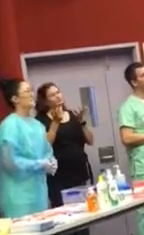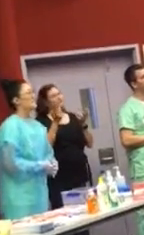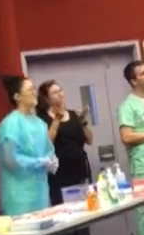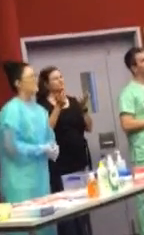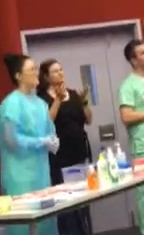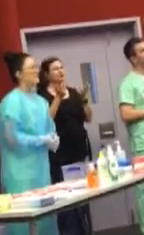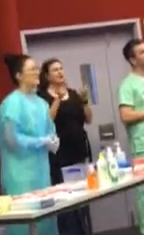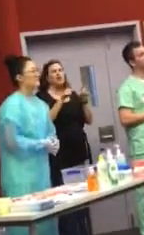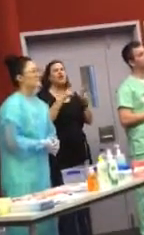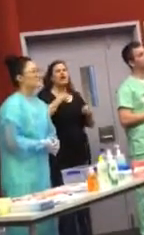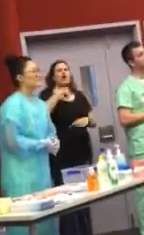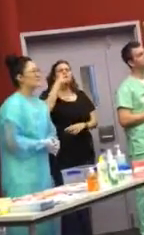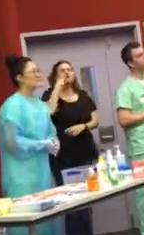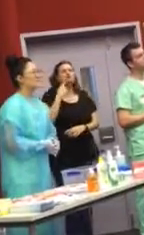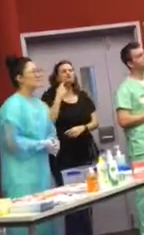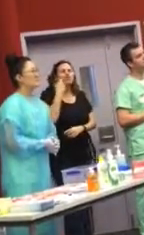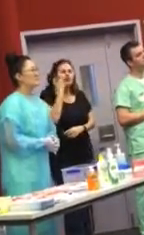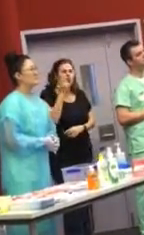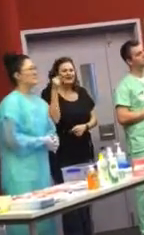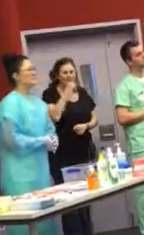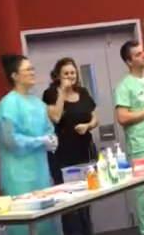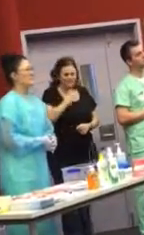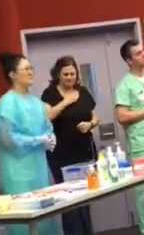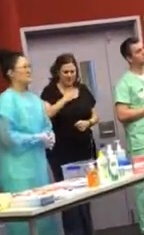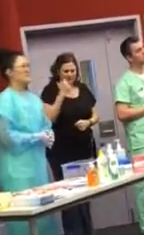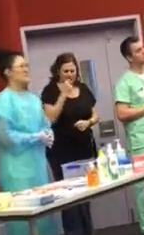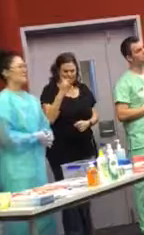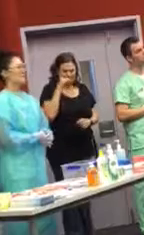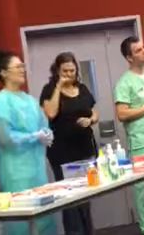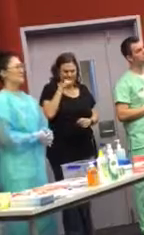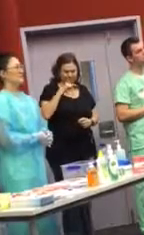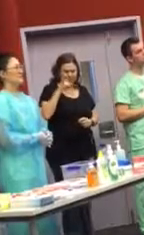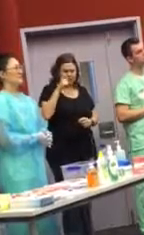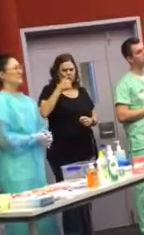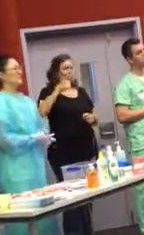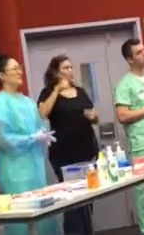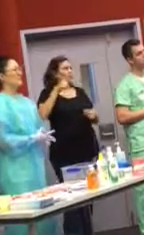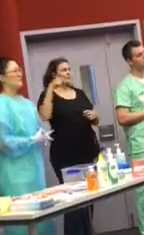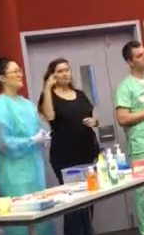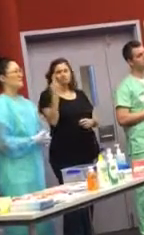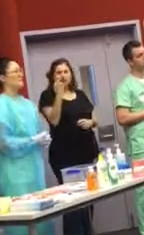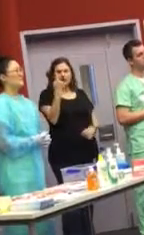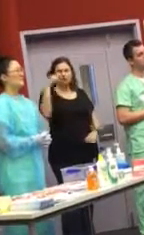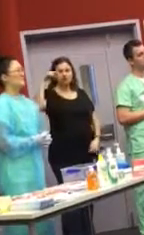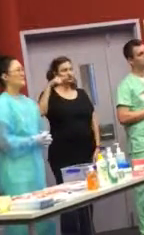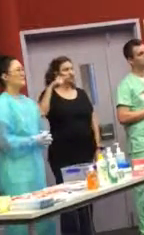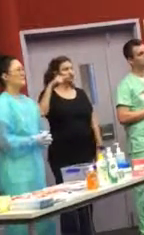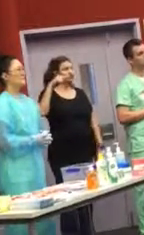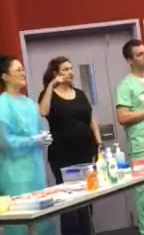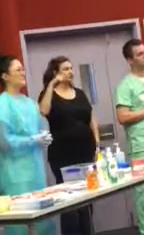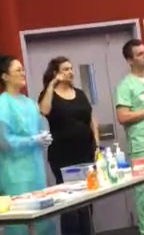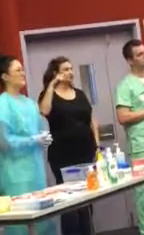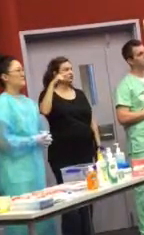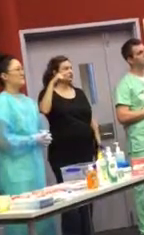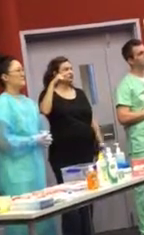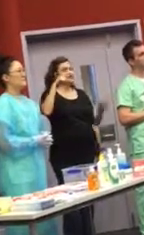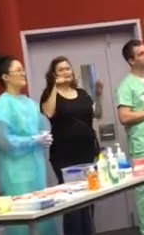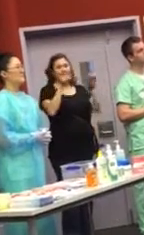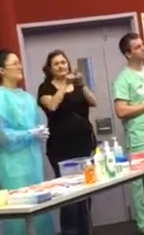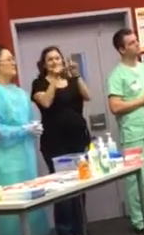I try to make sure that when I clean my teeth with my brush, I also use the same brush